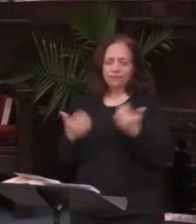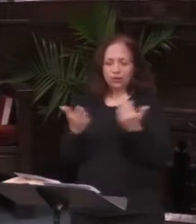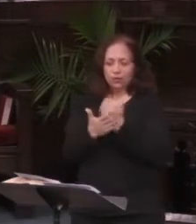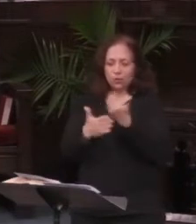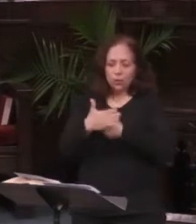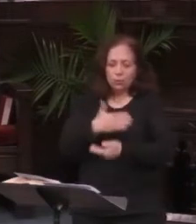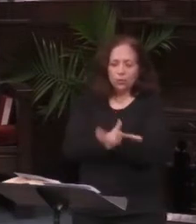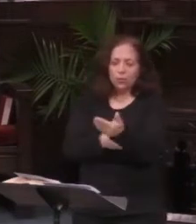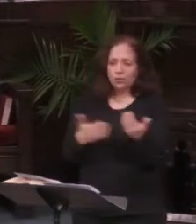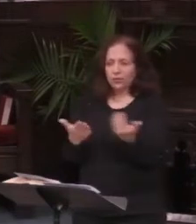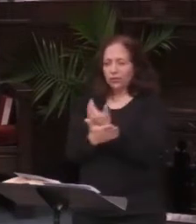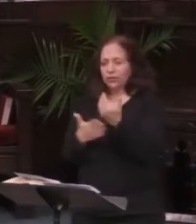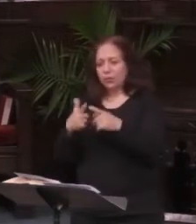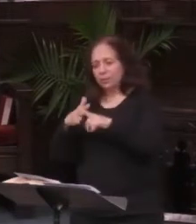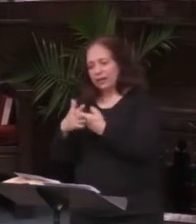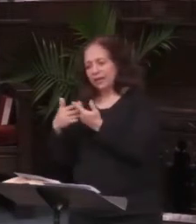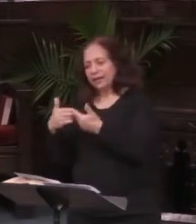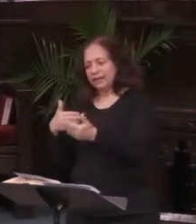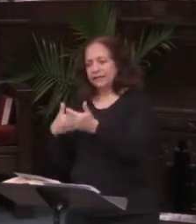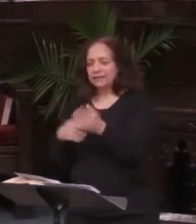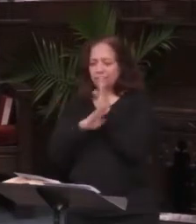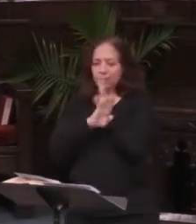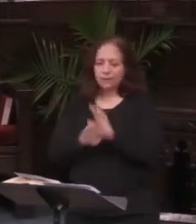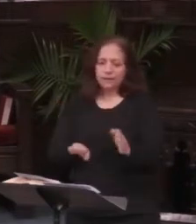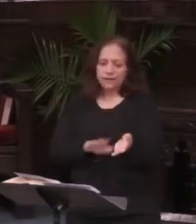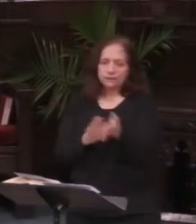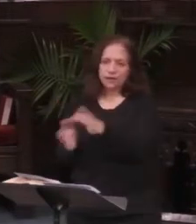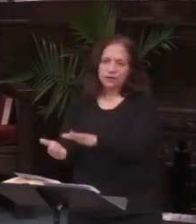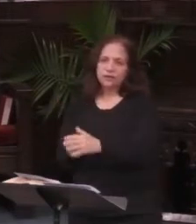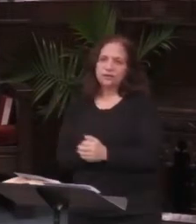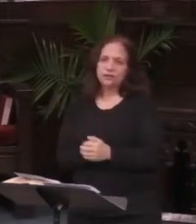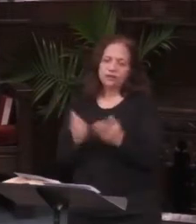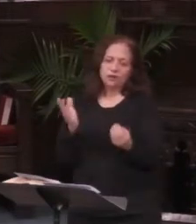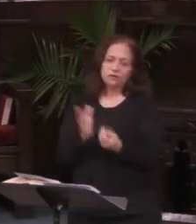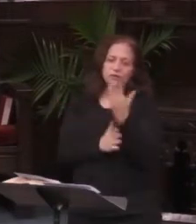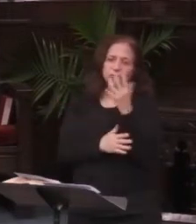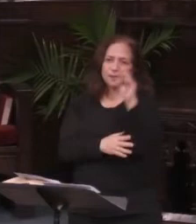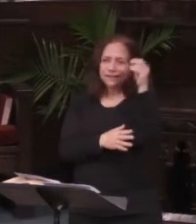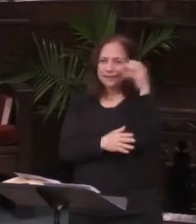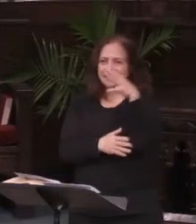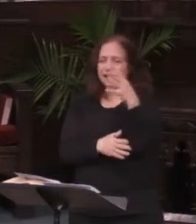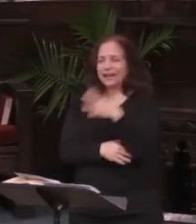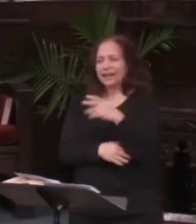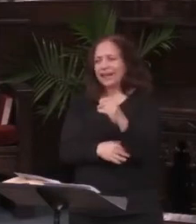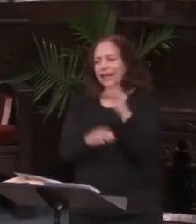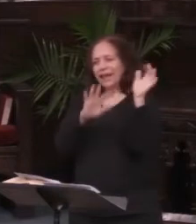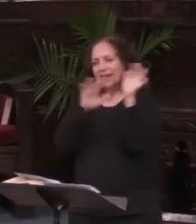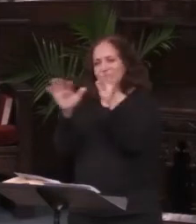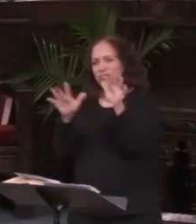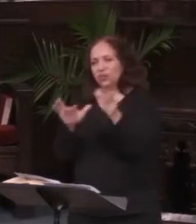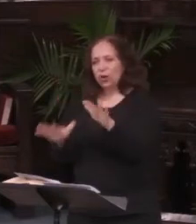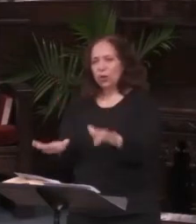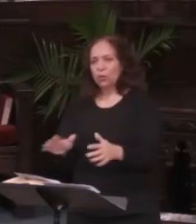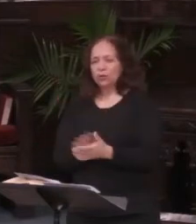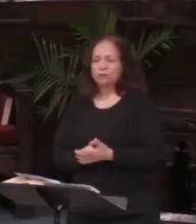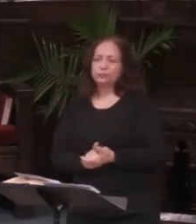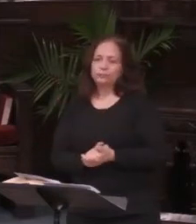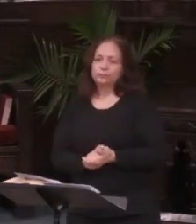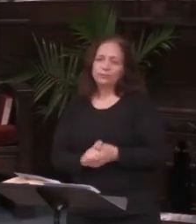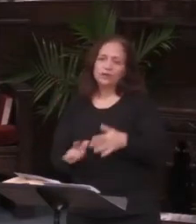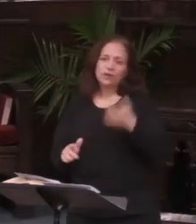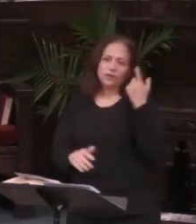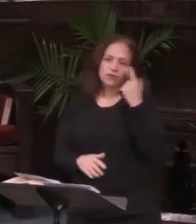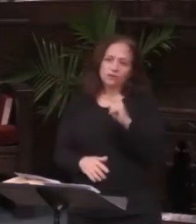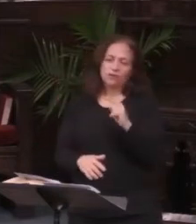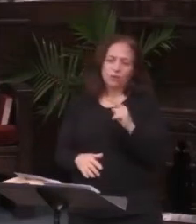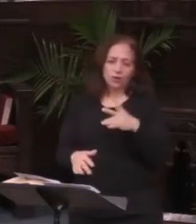and fresh beginnings, and for peaceful endings, for spring sunshine and gently falling snow, for